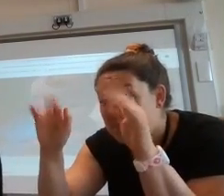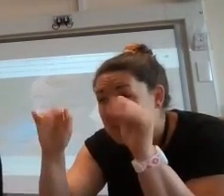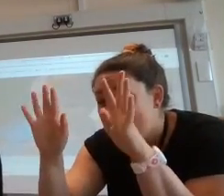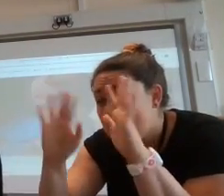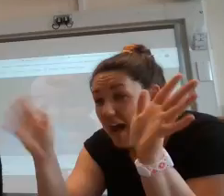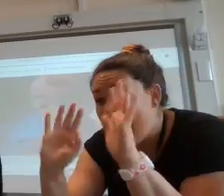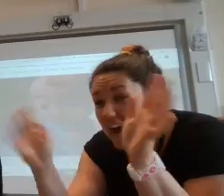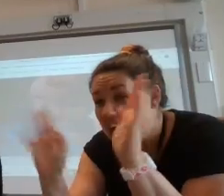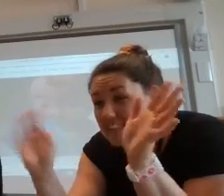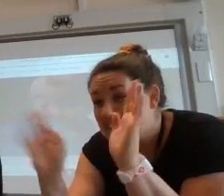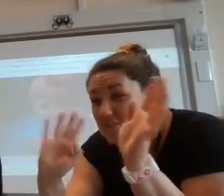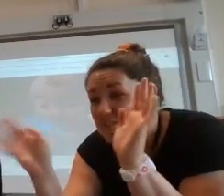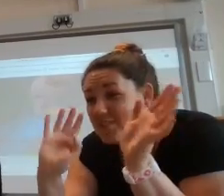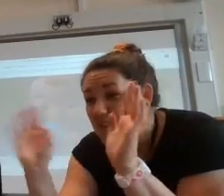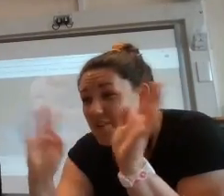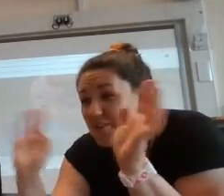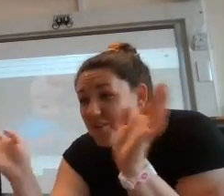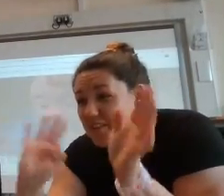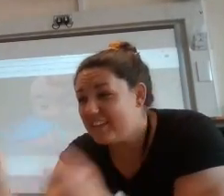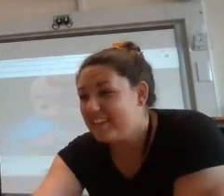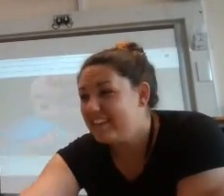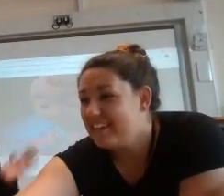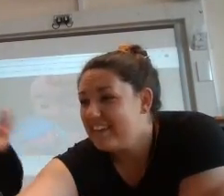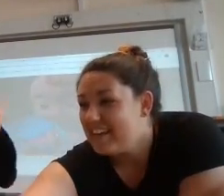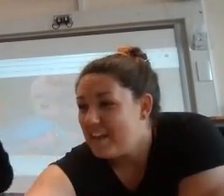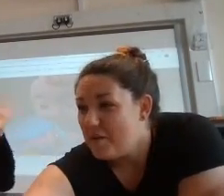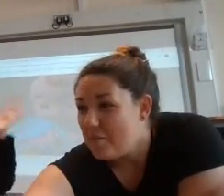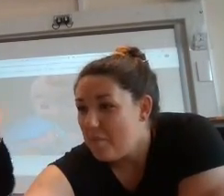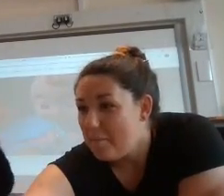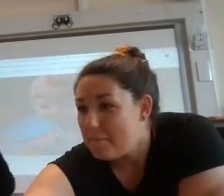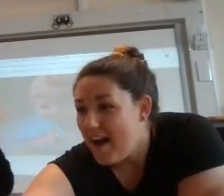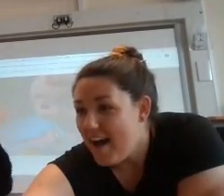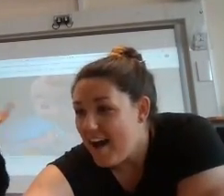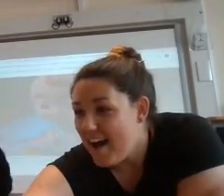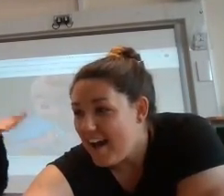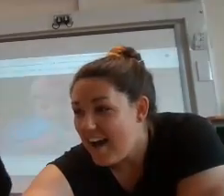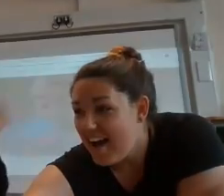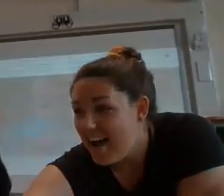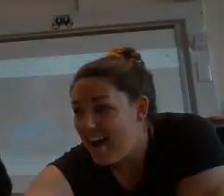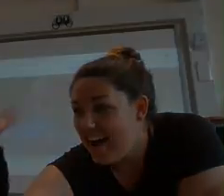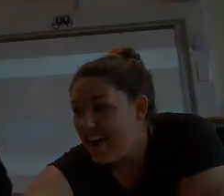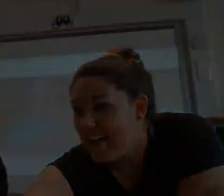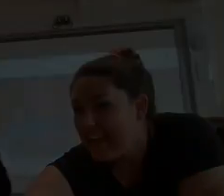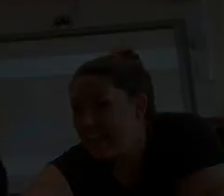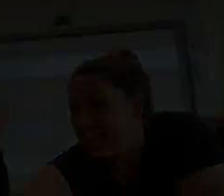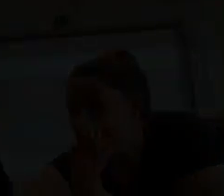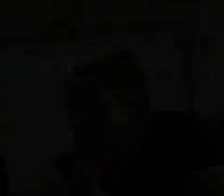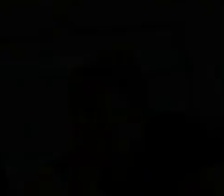Yep. Bye. See you all soon. Bye. Bye.